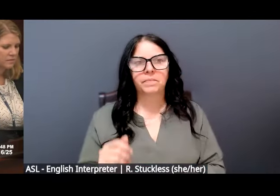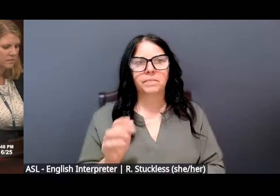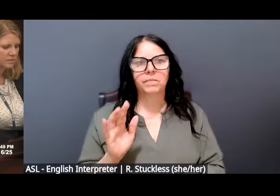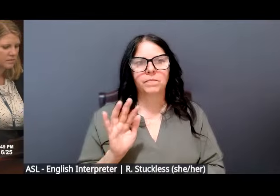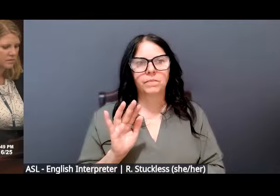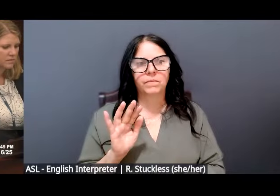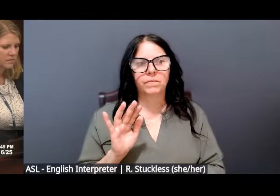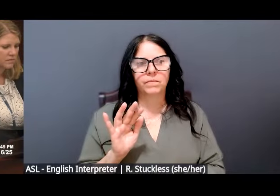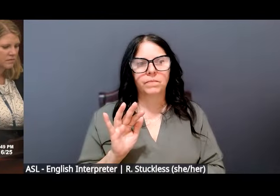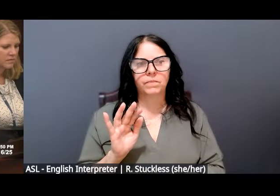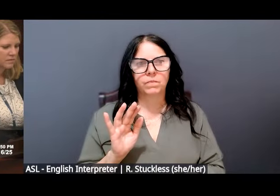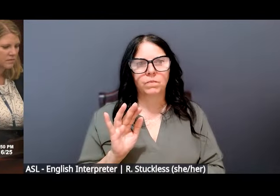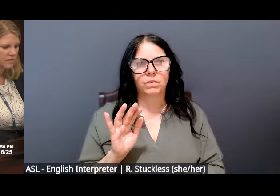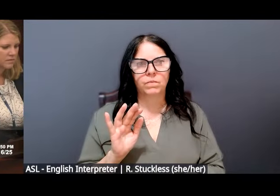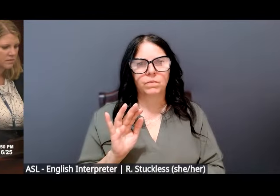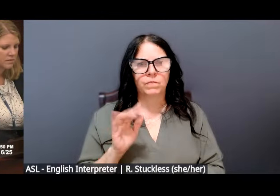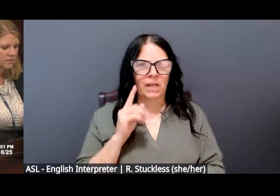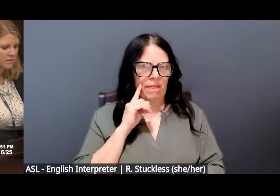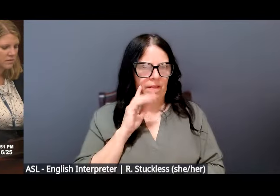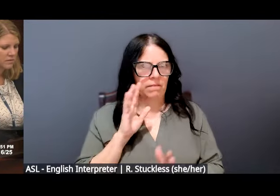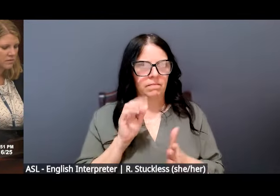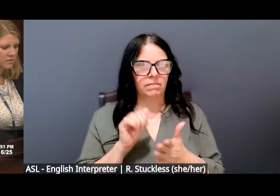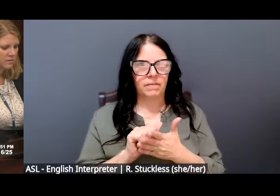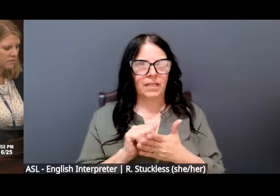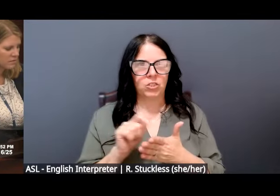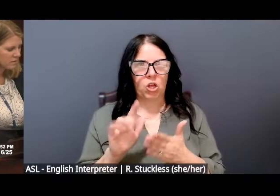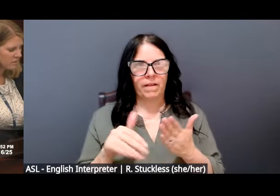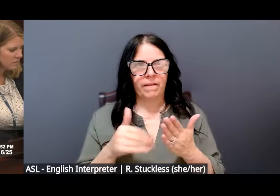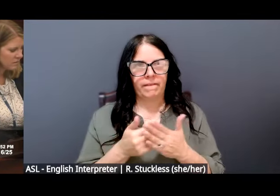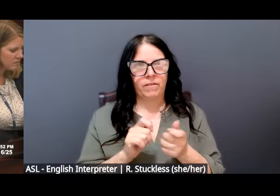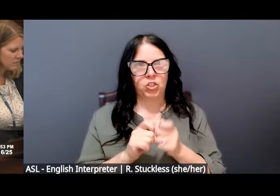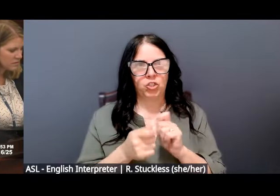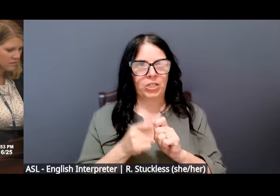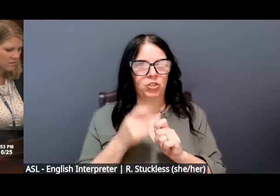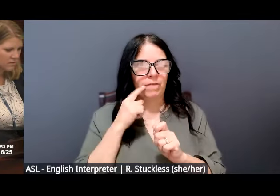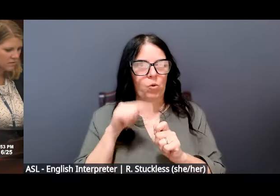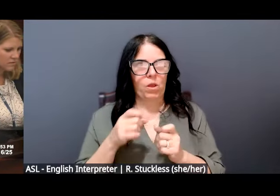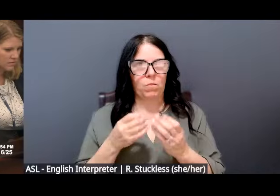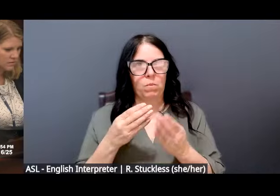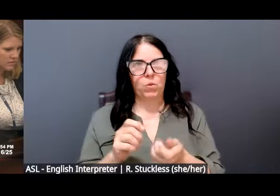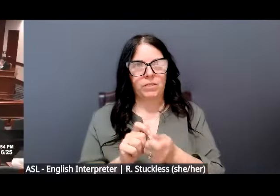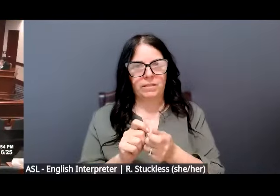And that is essentially, I believe, all of the changes to the proposed language.